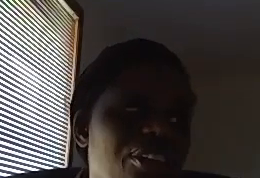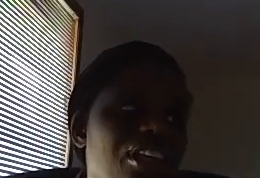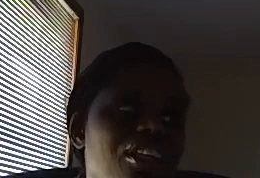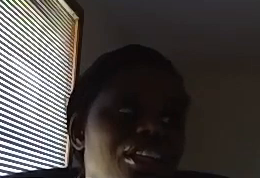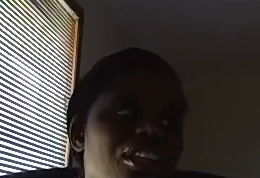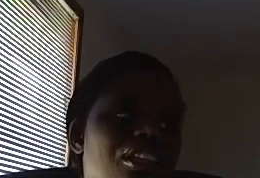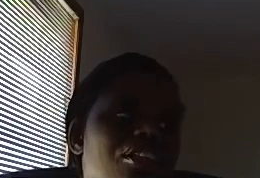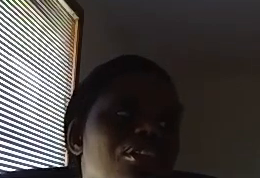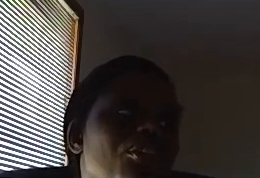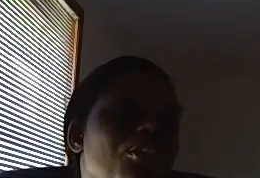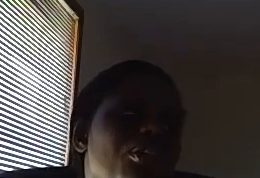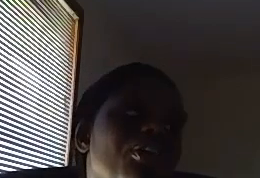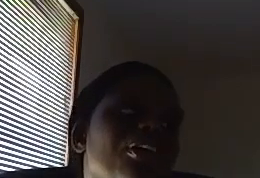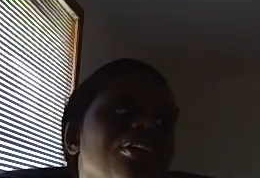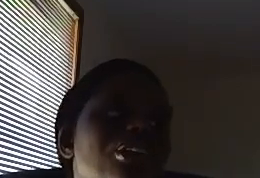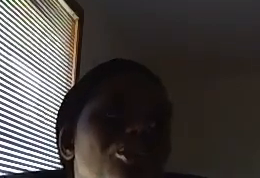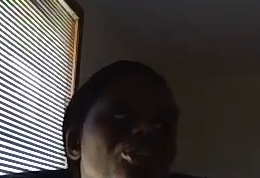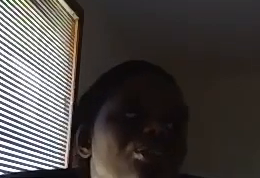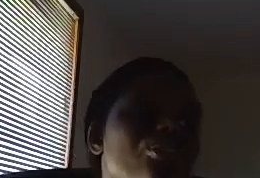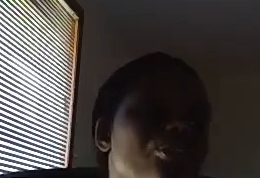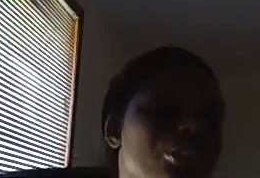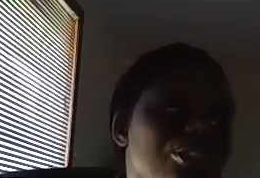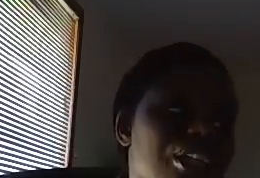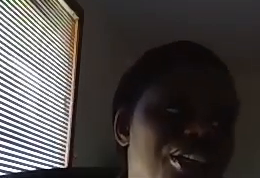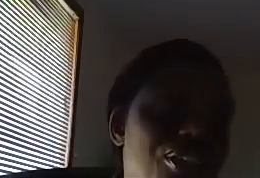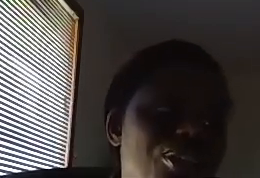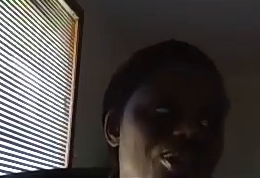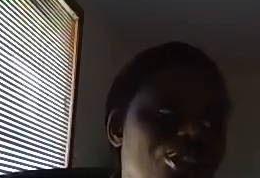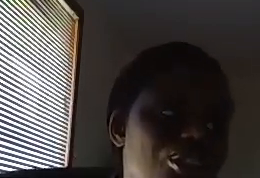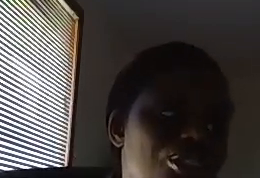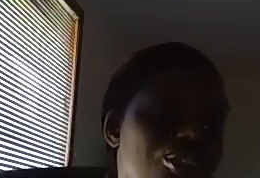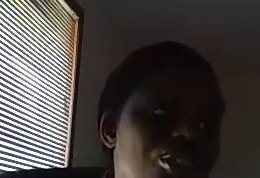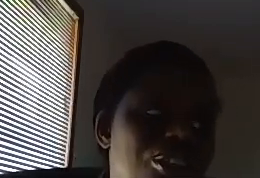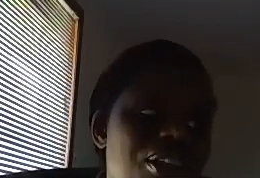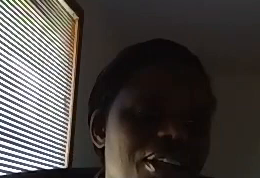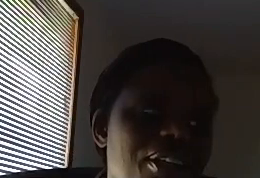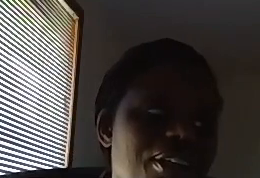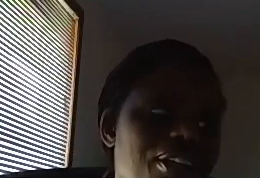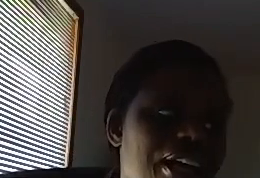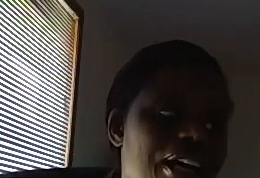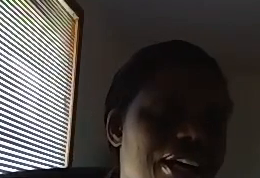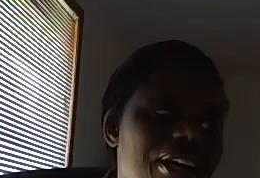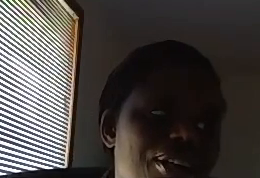I think they should do is like learn